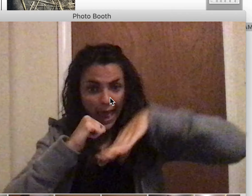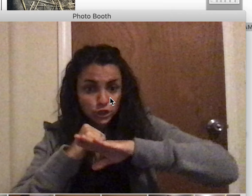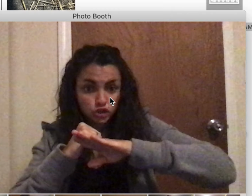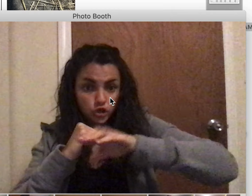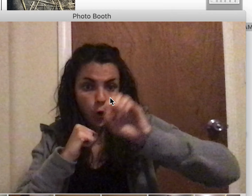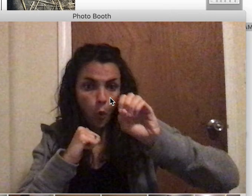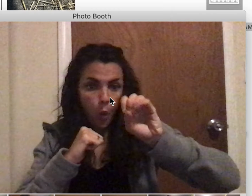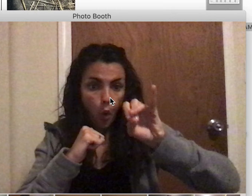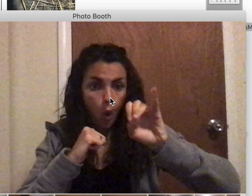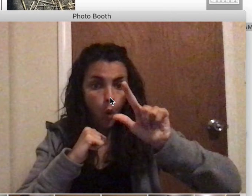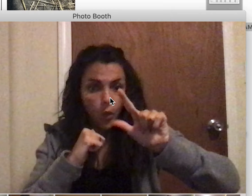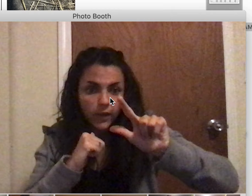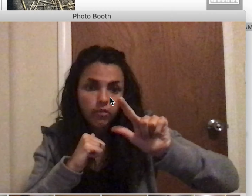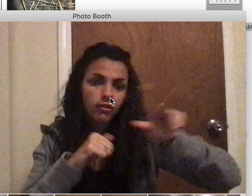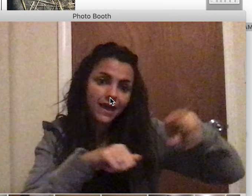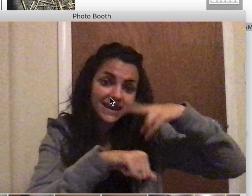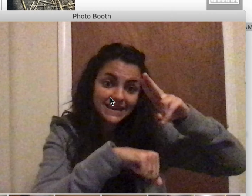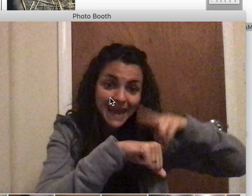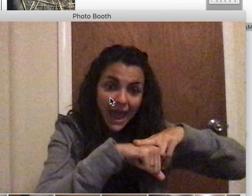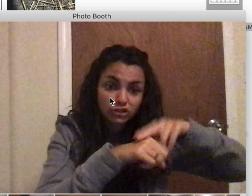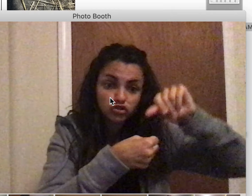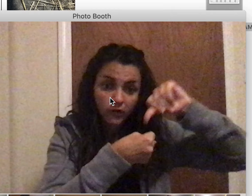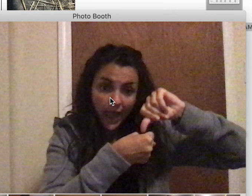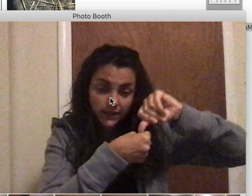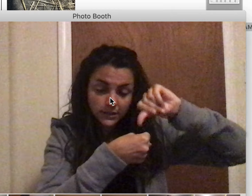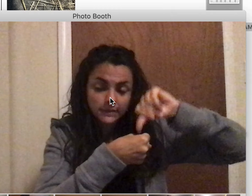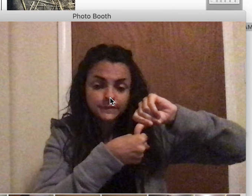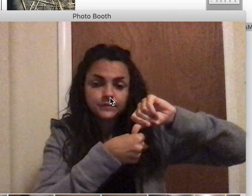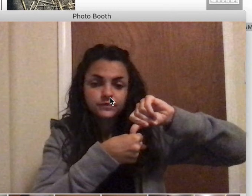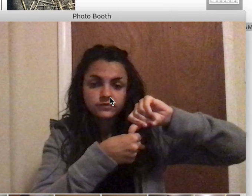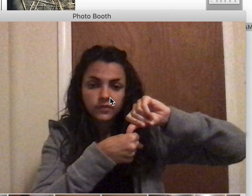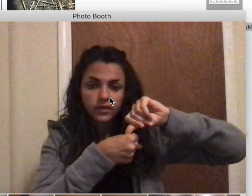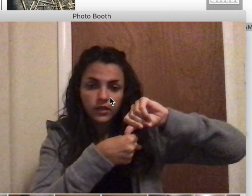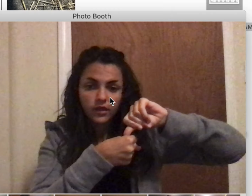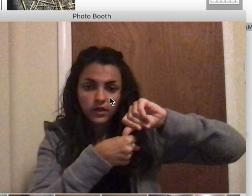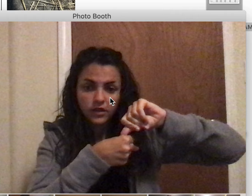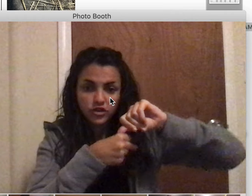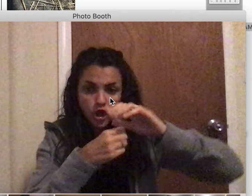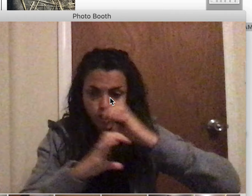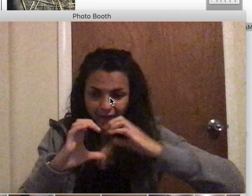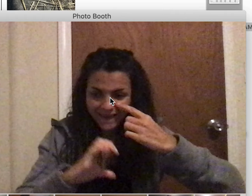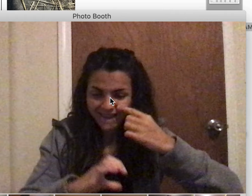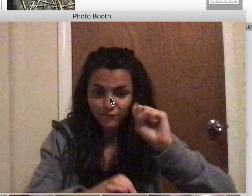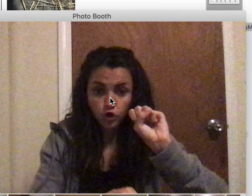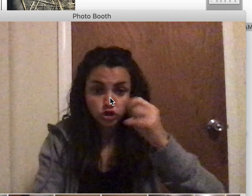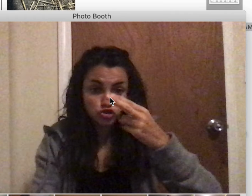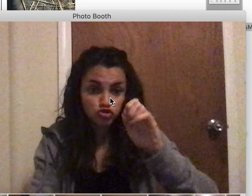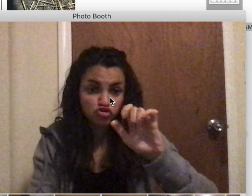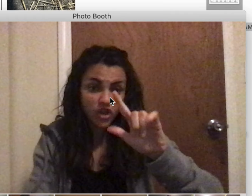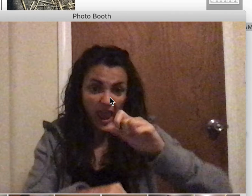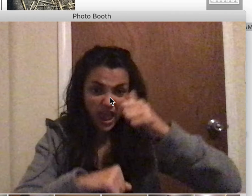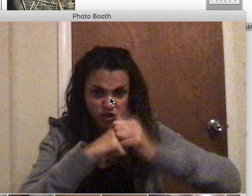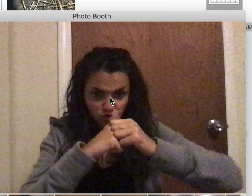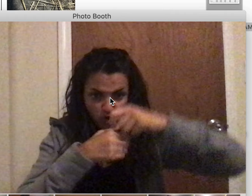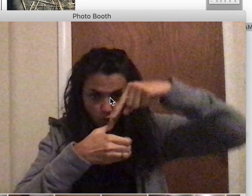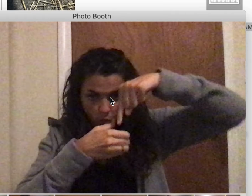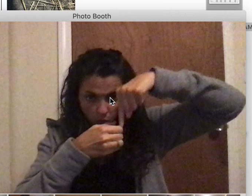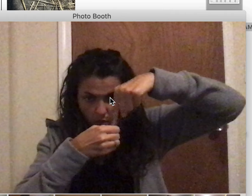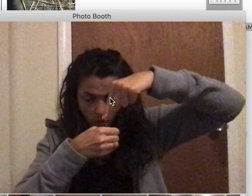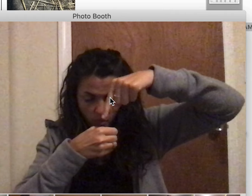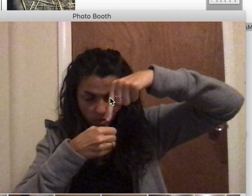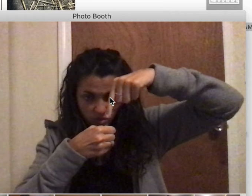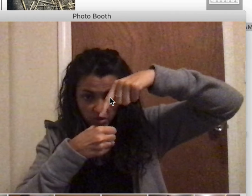for natural gas. So they're looking for shale formations, they're drilling into it, so they're breaking